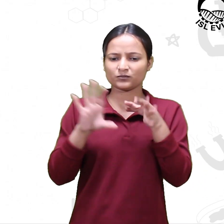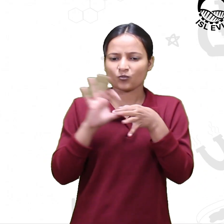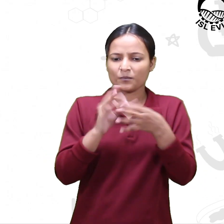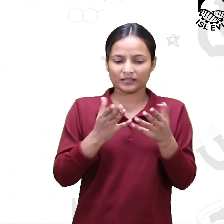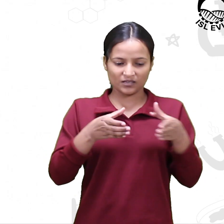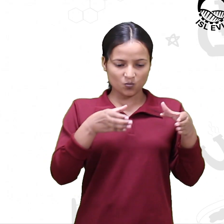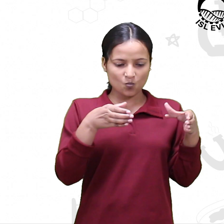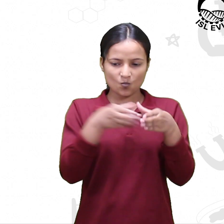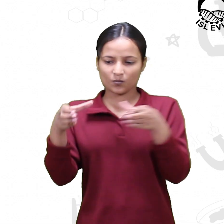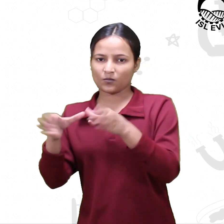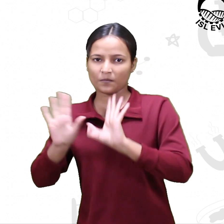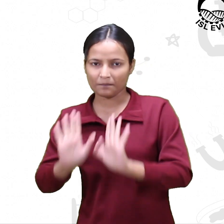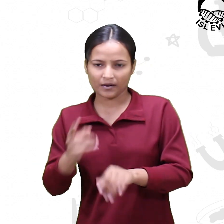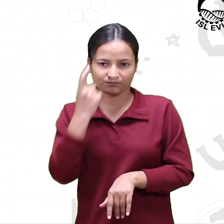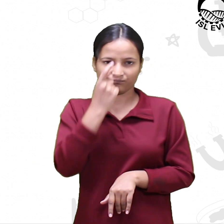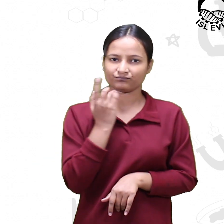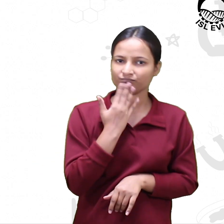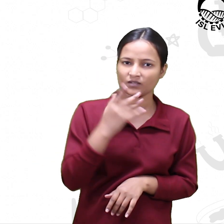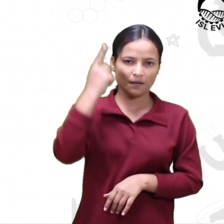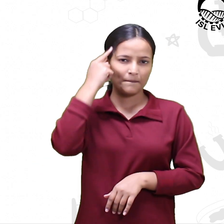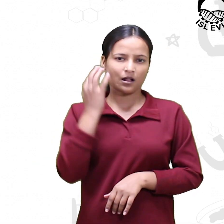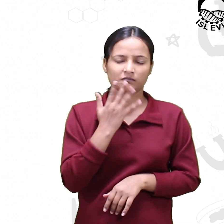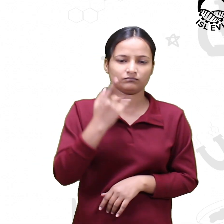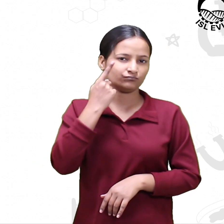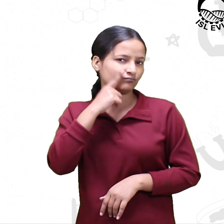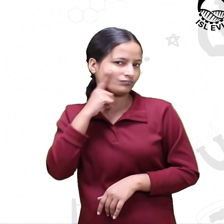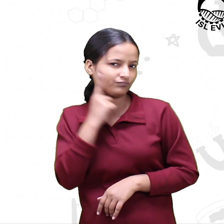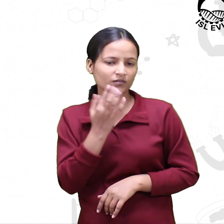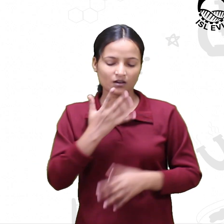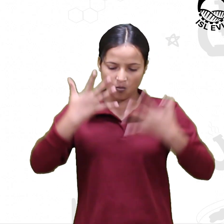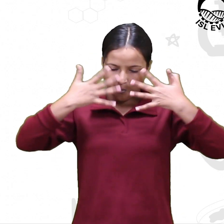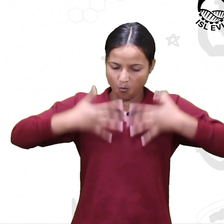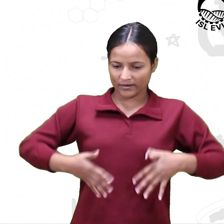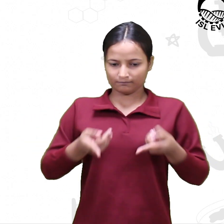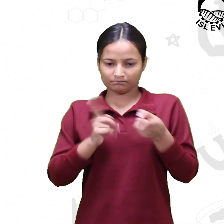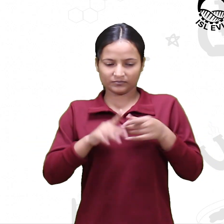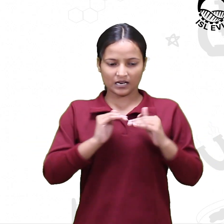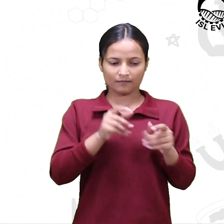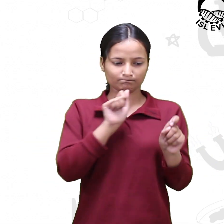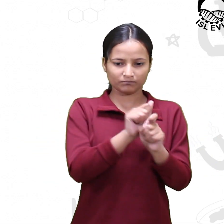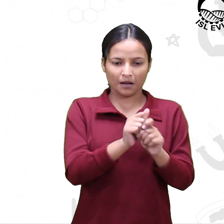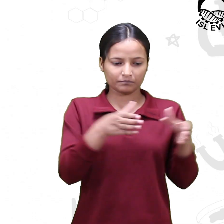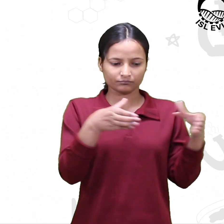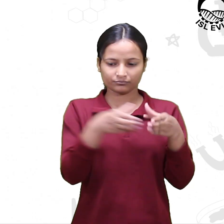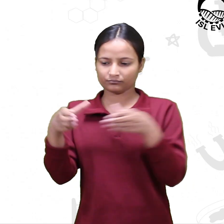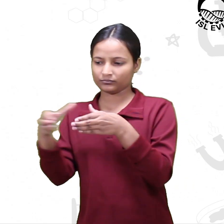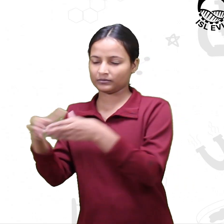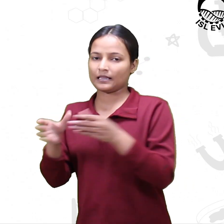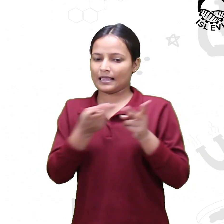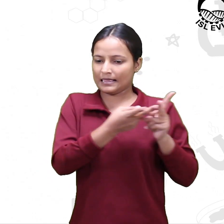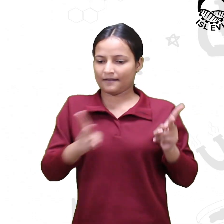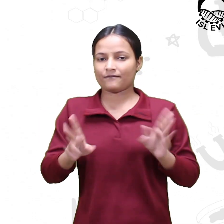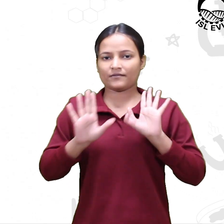the melanocytes. And this different development could then become a cause for some of the colored birthmarks that we can see